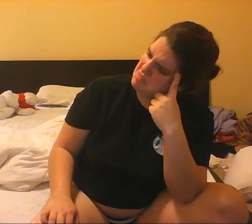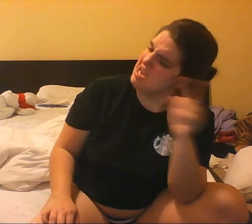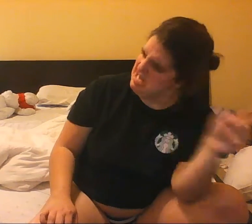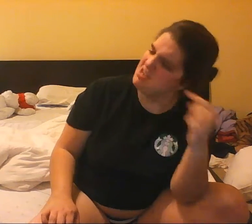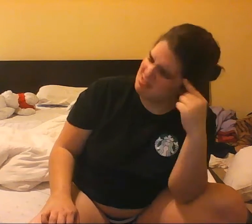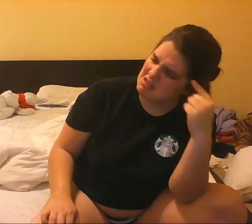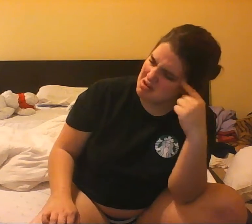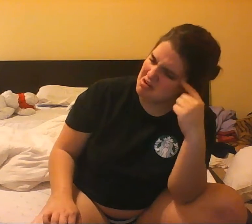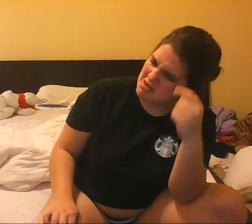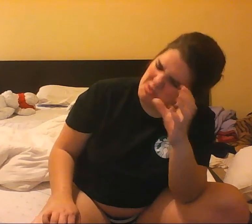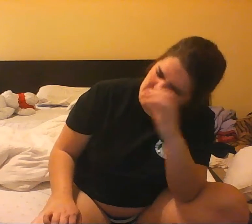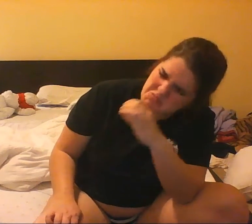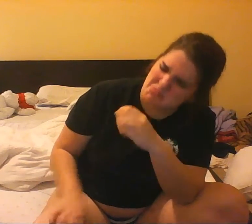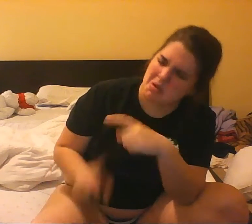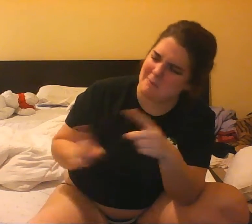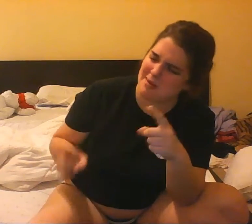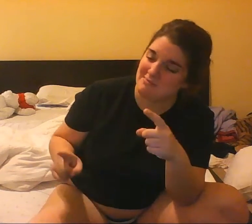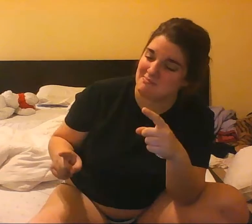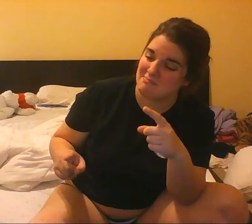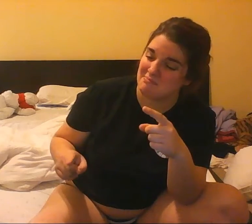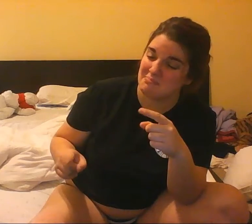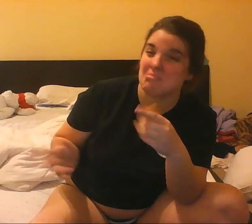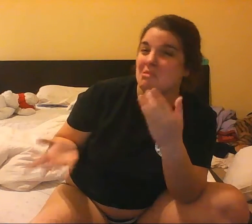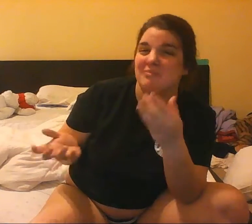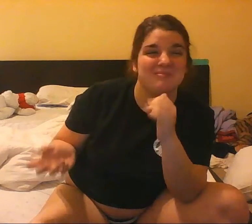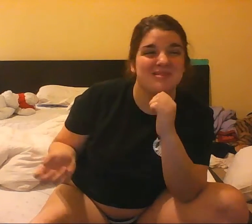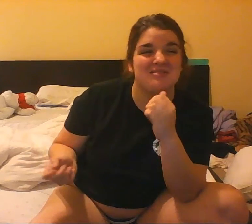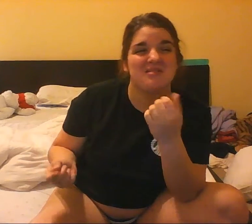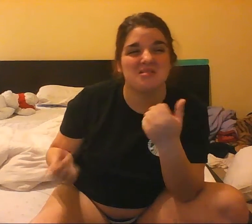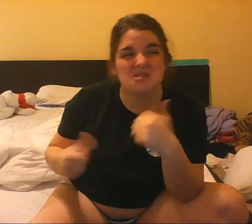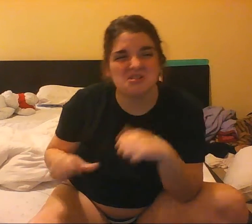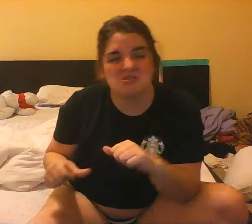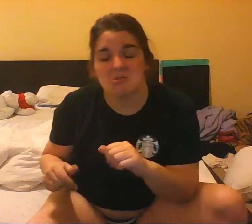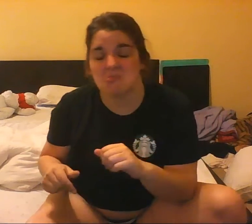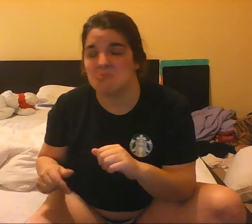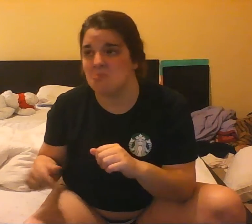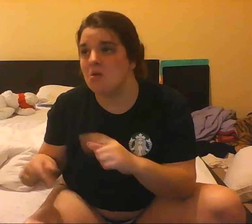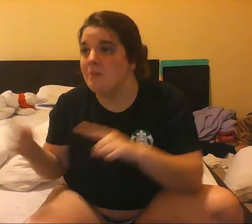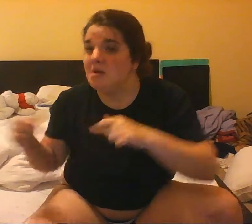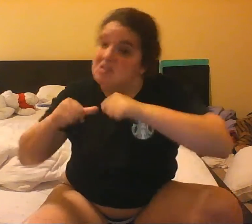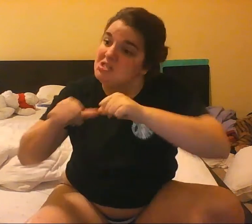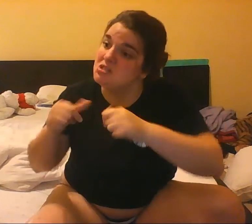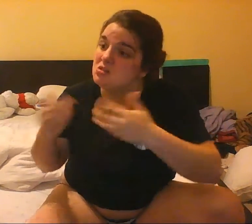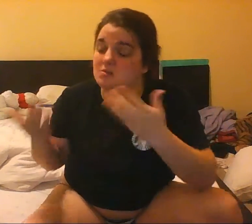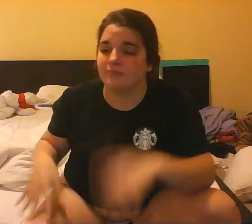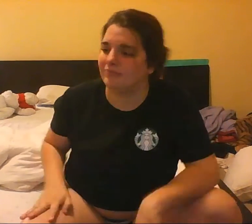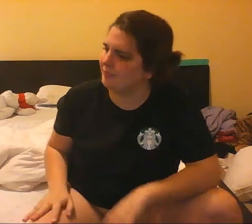this. But he keeps doing it night after night. And then, one night Bella wakes up, and she's